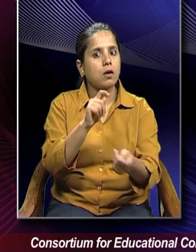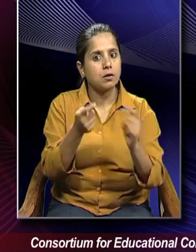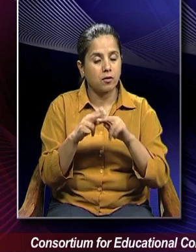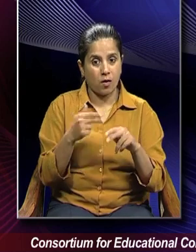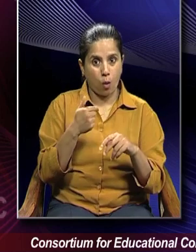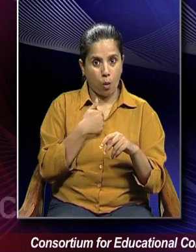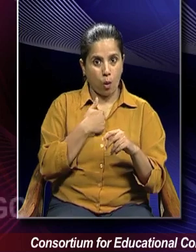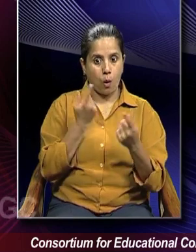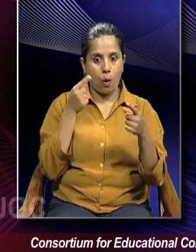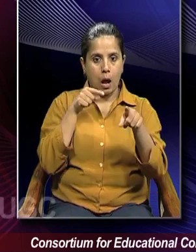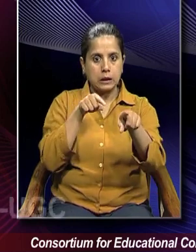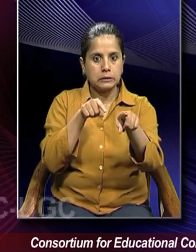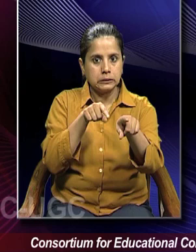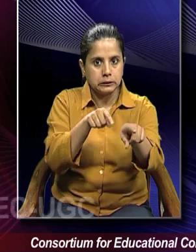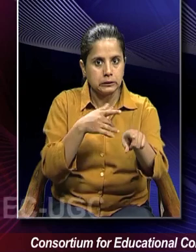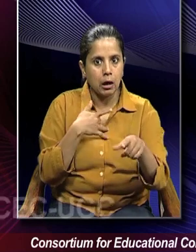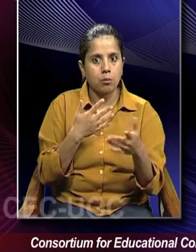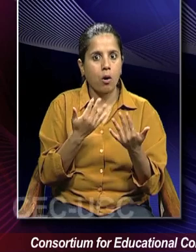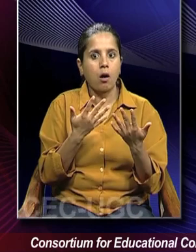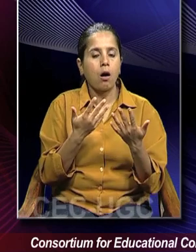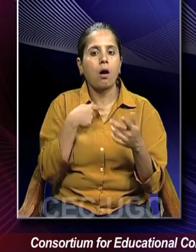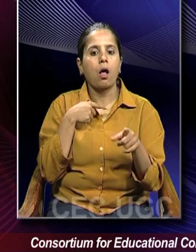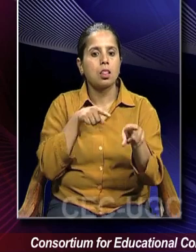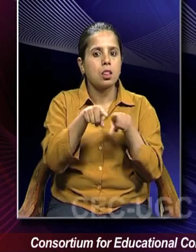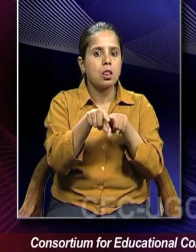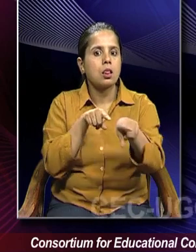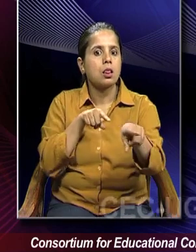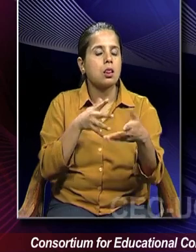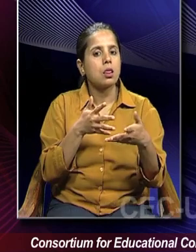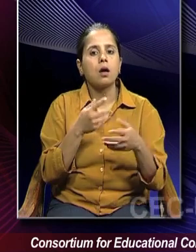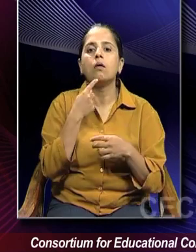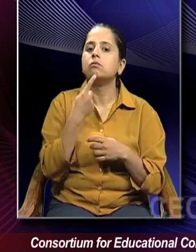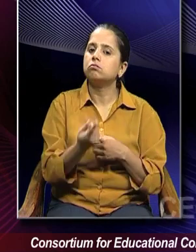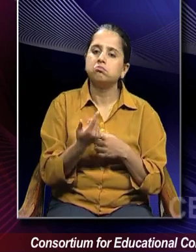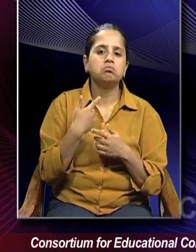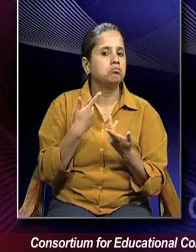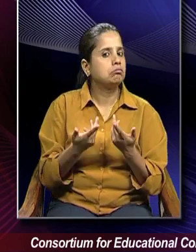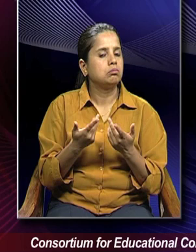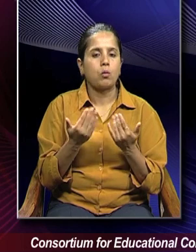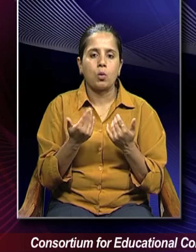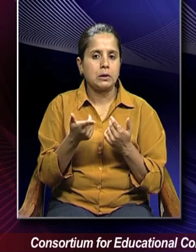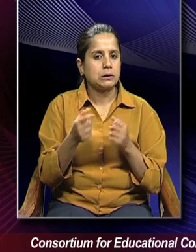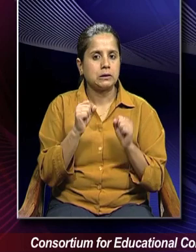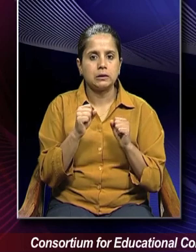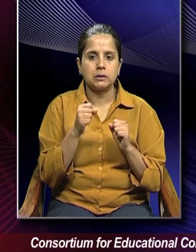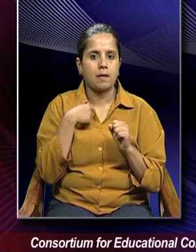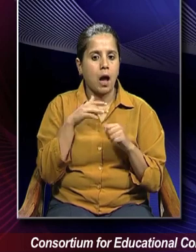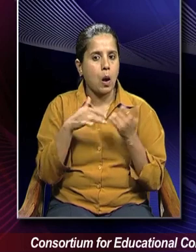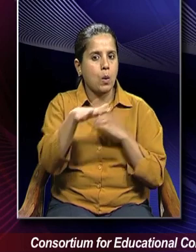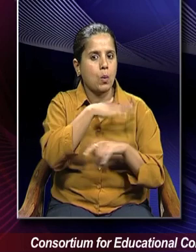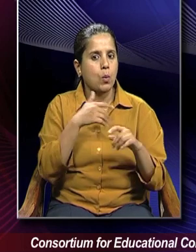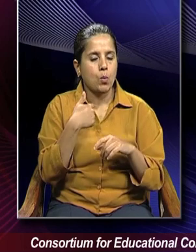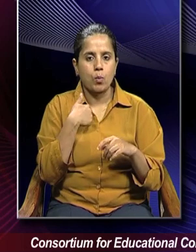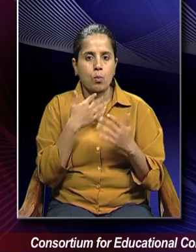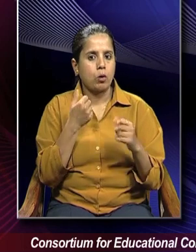pace in accommodating that change is not that high, then of course we cannot deal with that specific situation